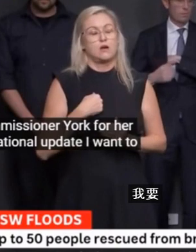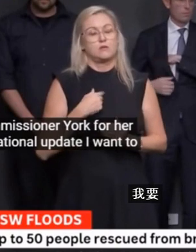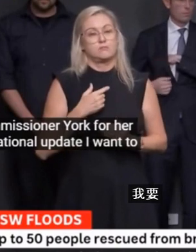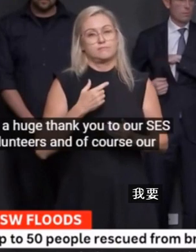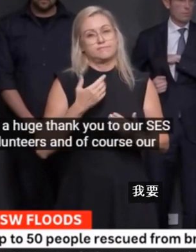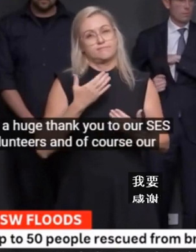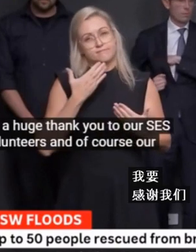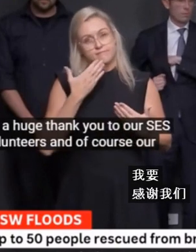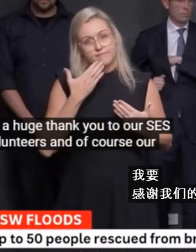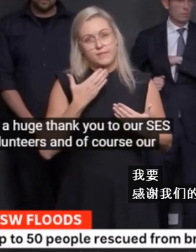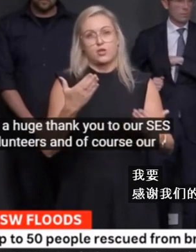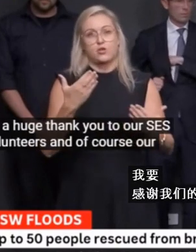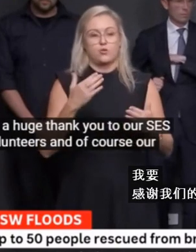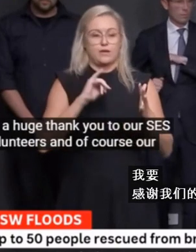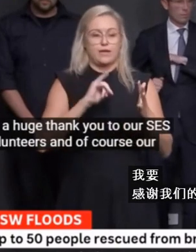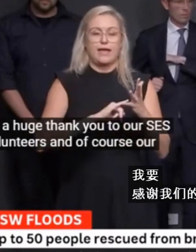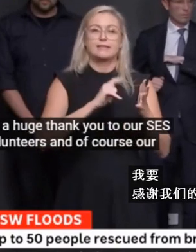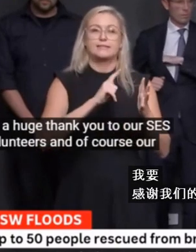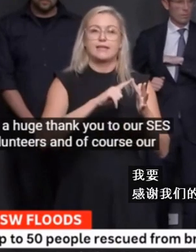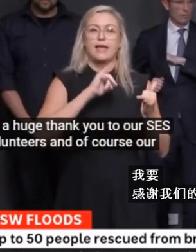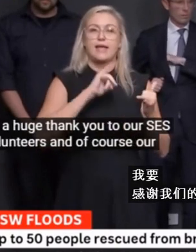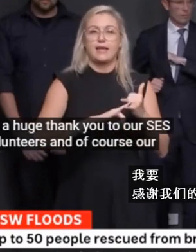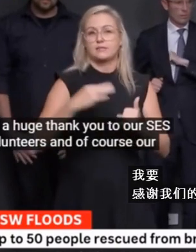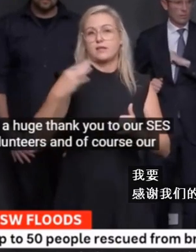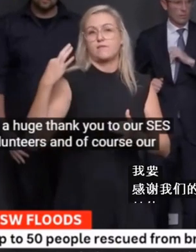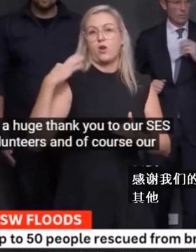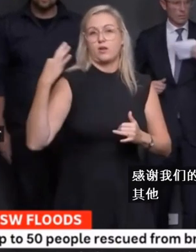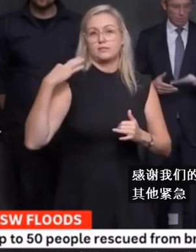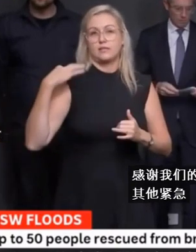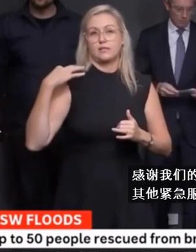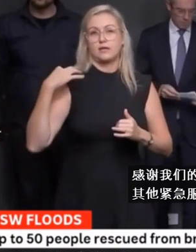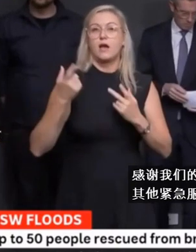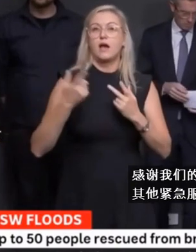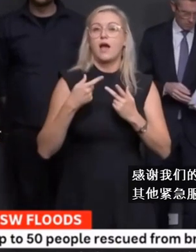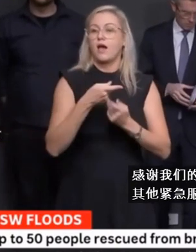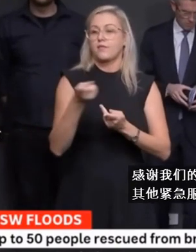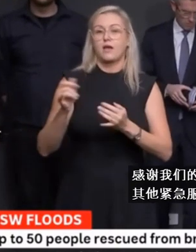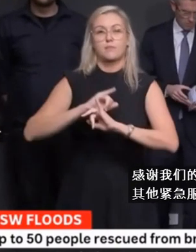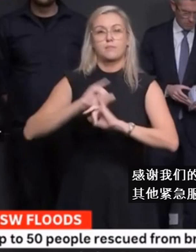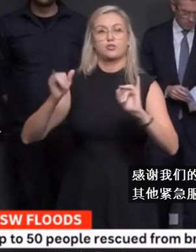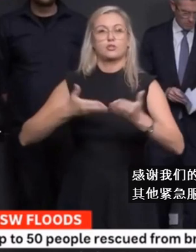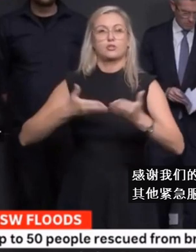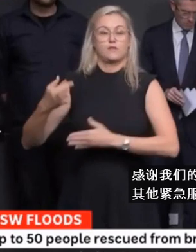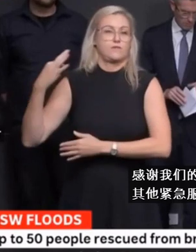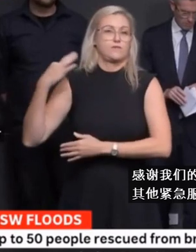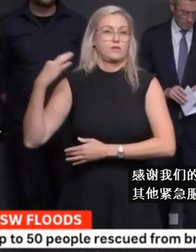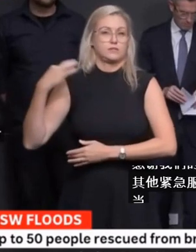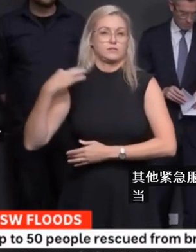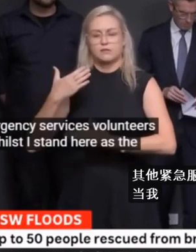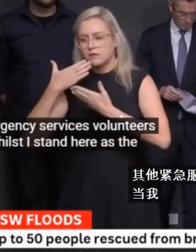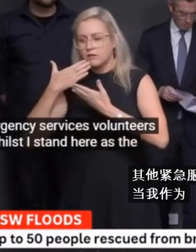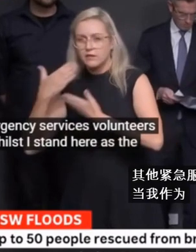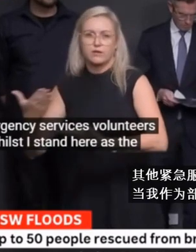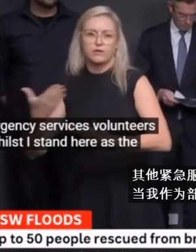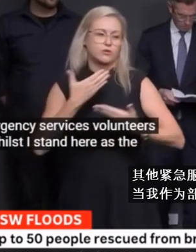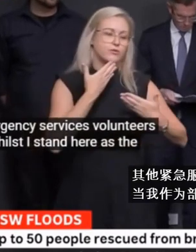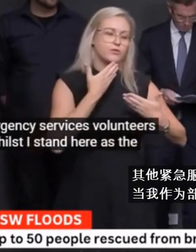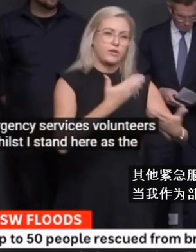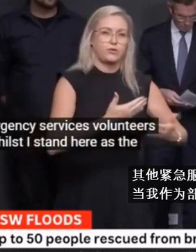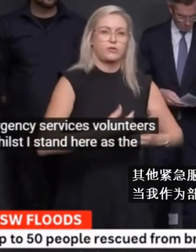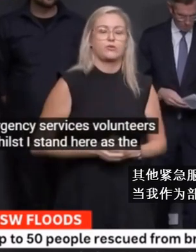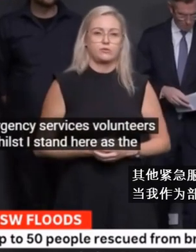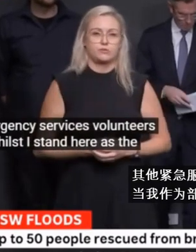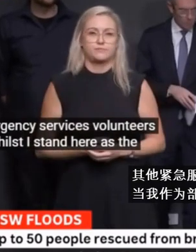thank you to our SES volunteers and, of course, our other emergency services volunteers. Whilst I